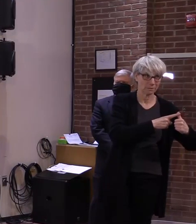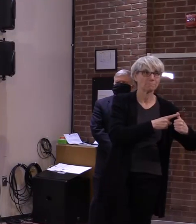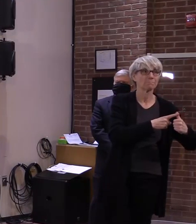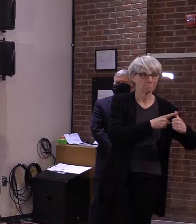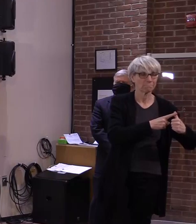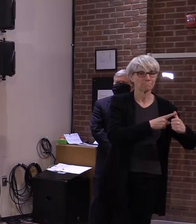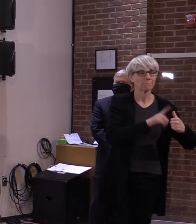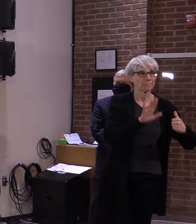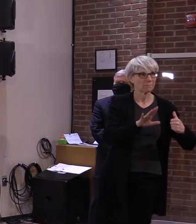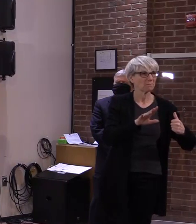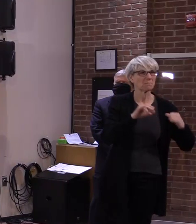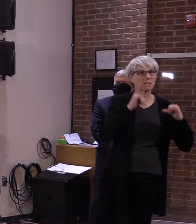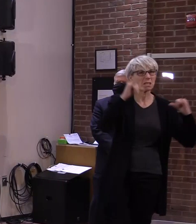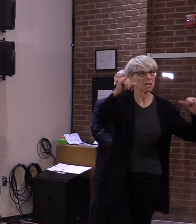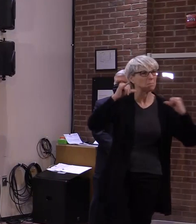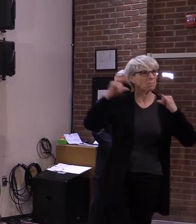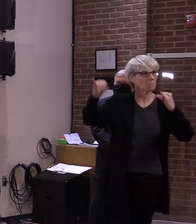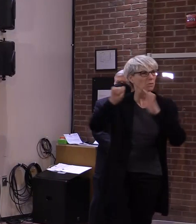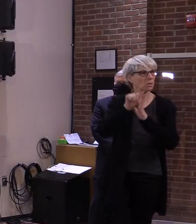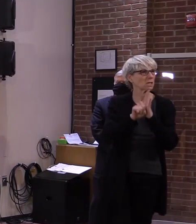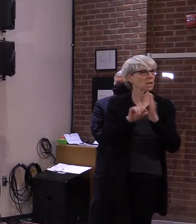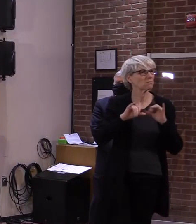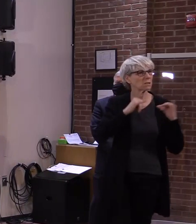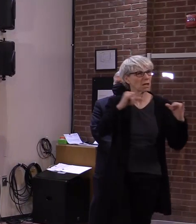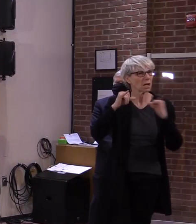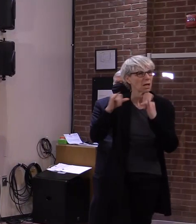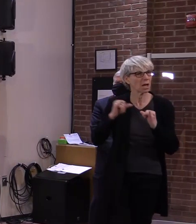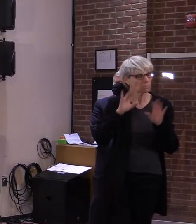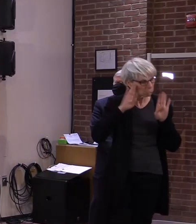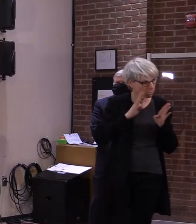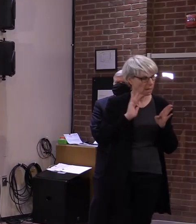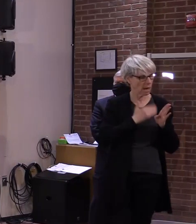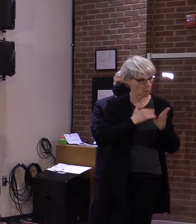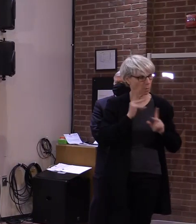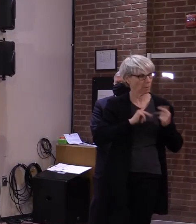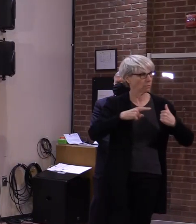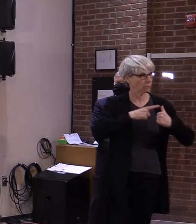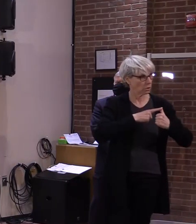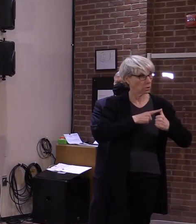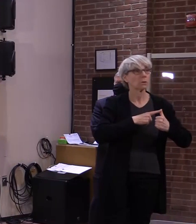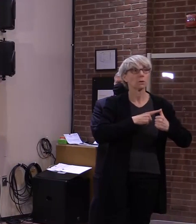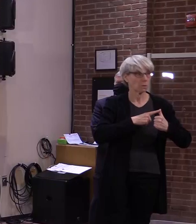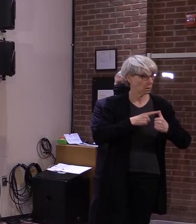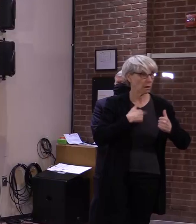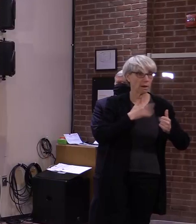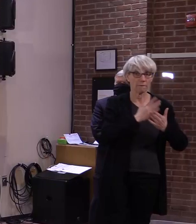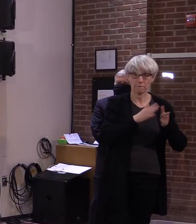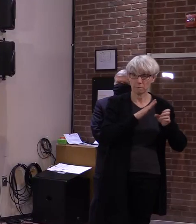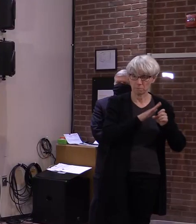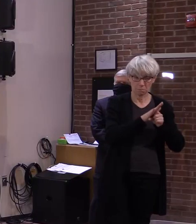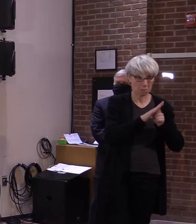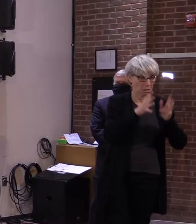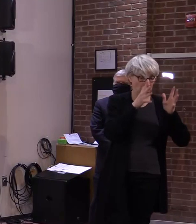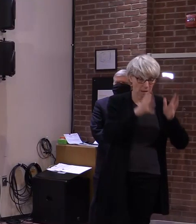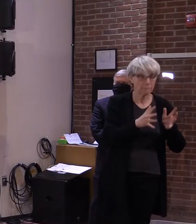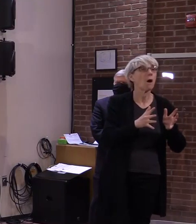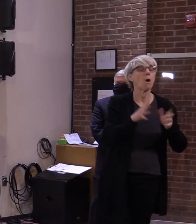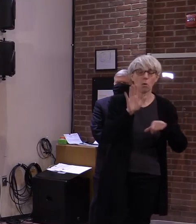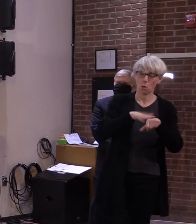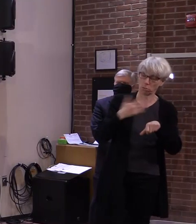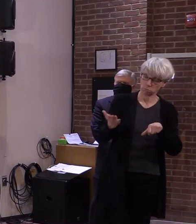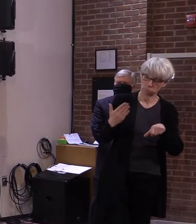as other states have done as well, and we'll and then we'll move on to the next phase if possible. But that